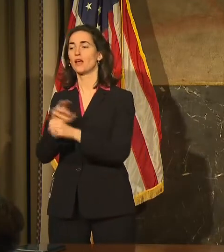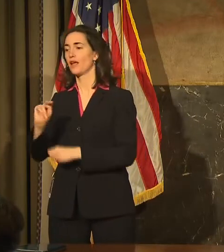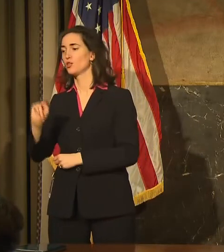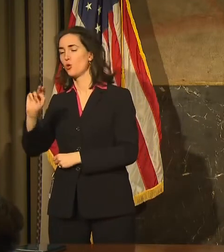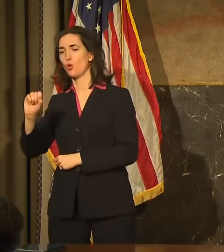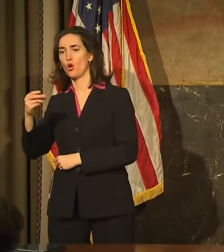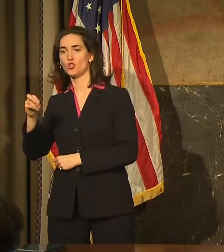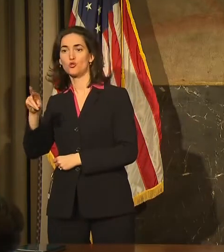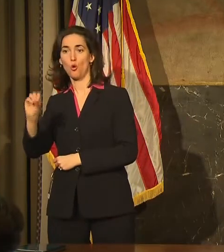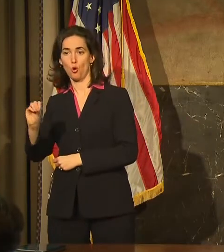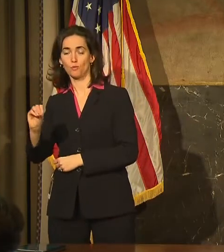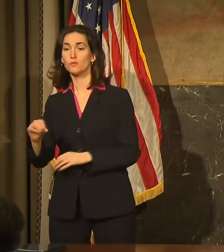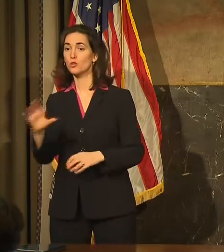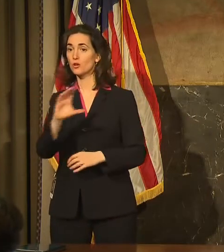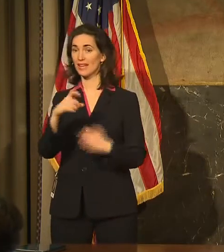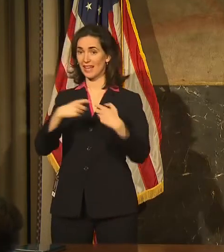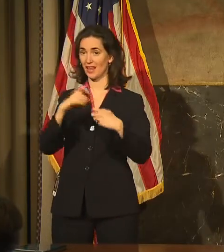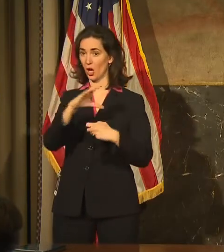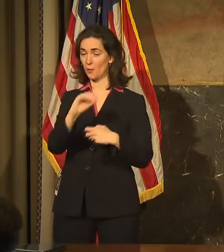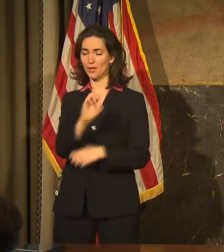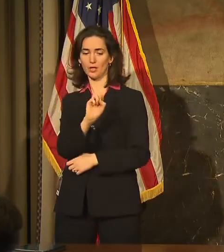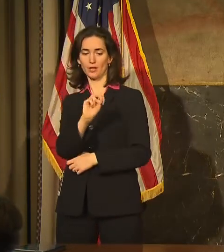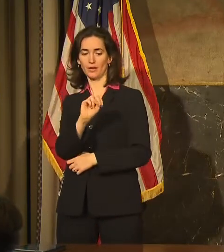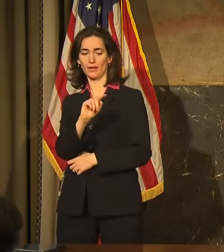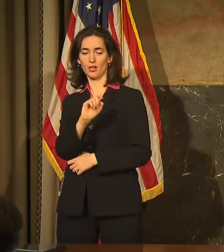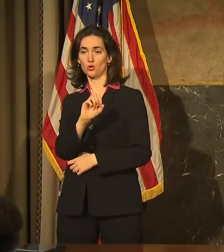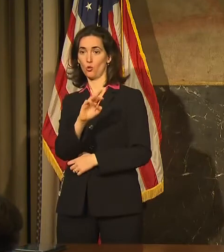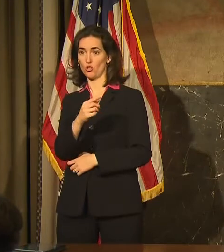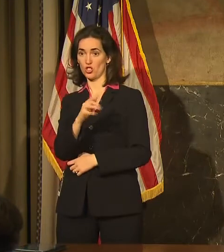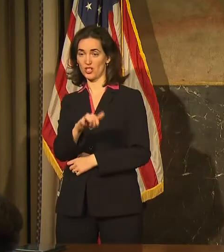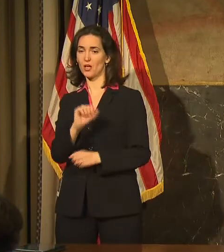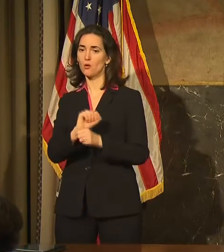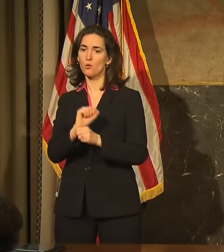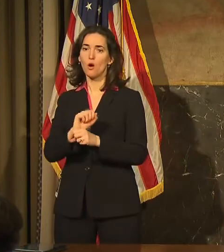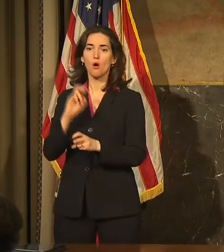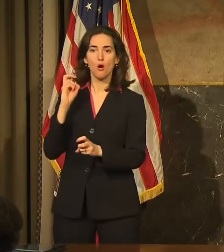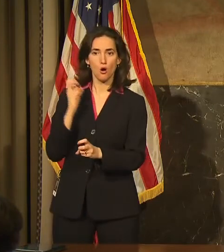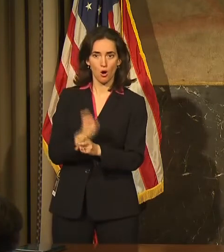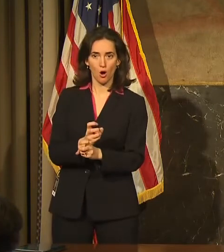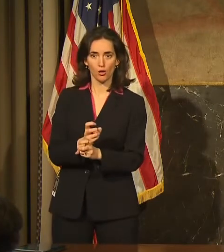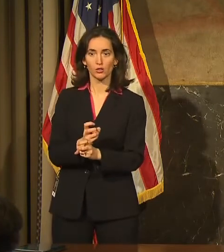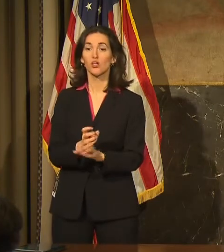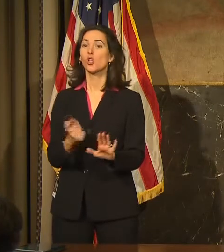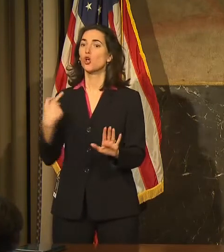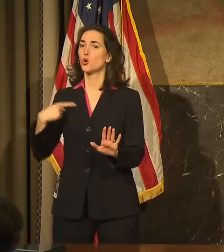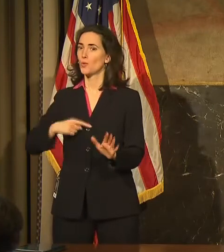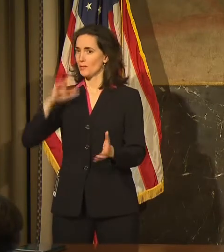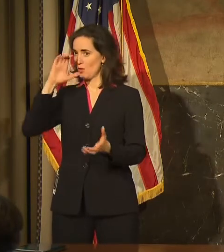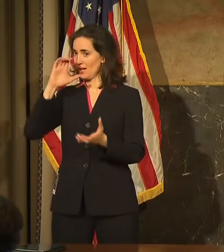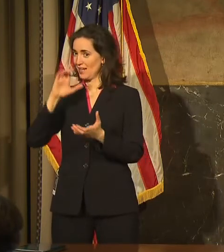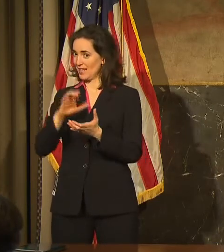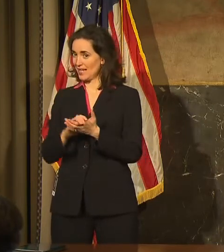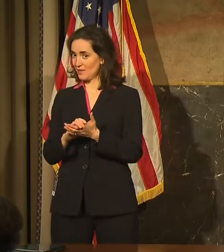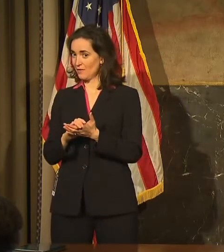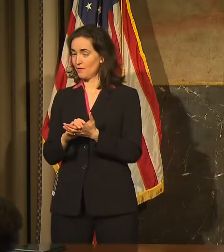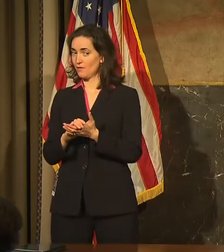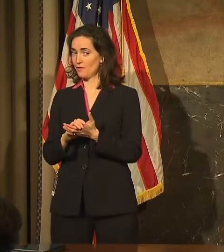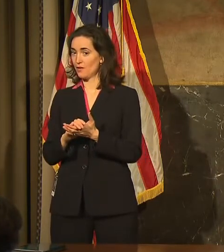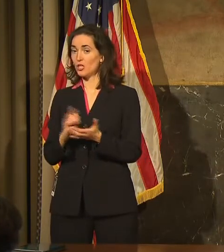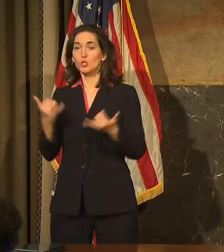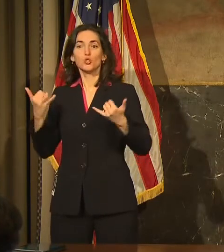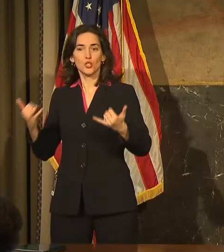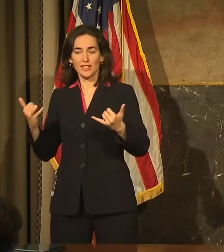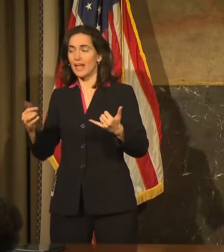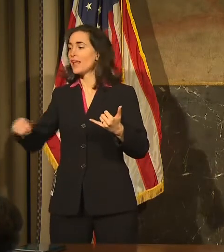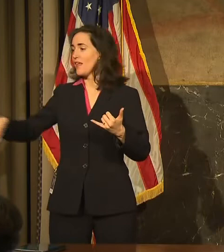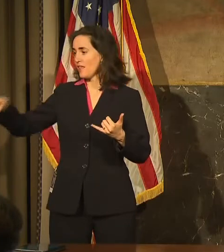Energy is working hard and believes that the vast majority of those people will have power at some point later